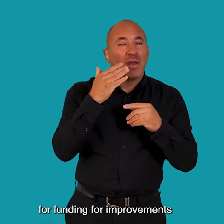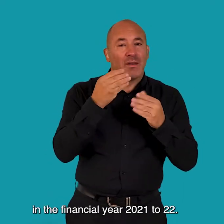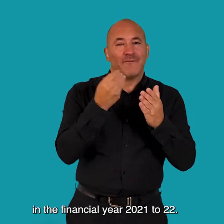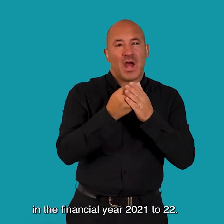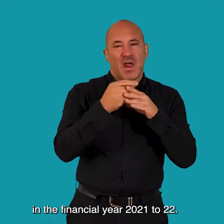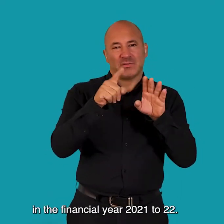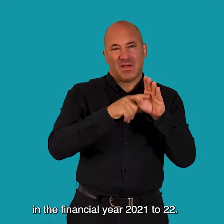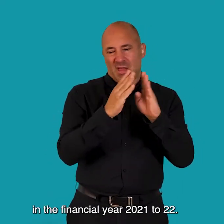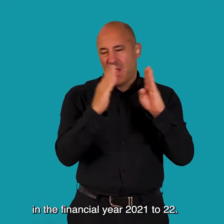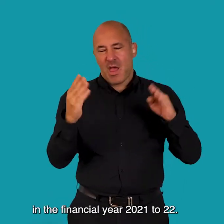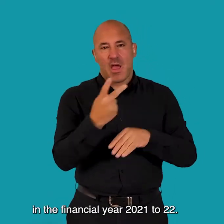the financial year